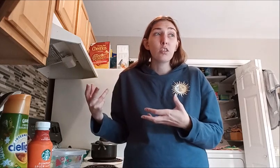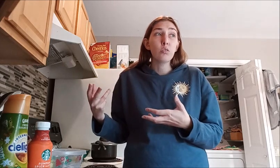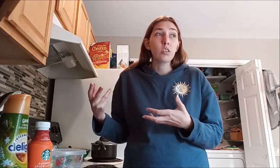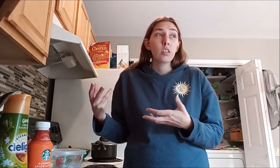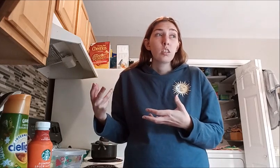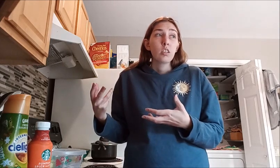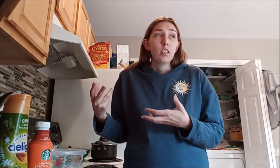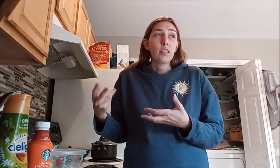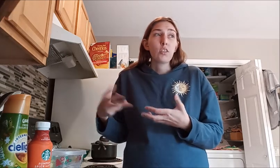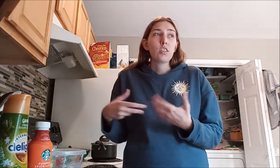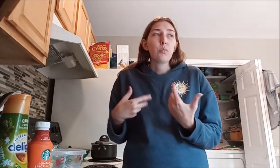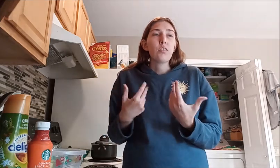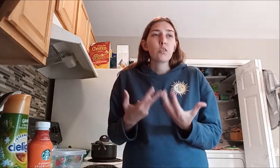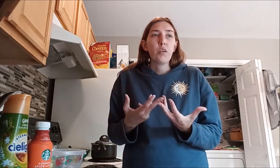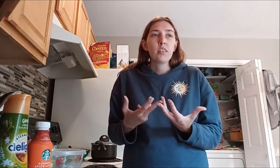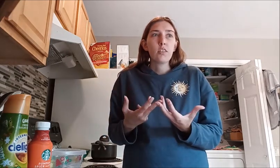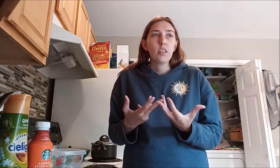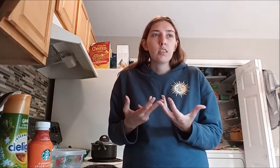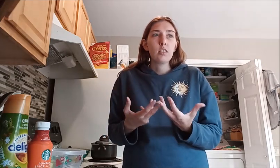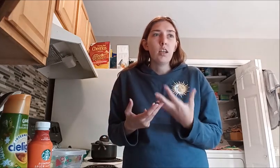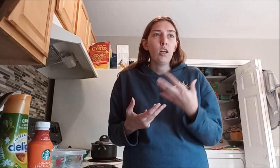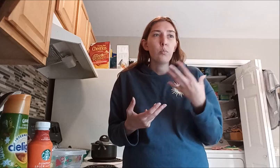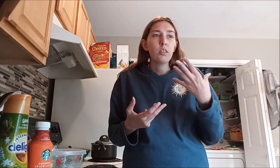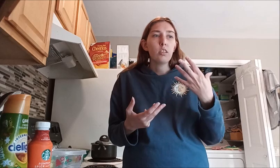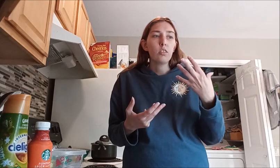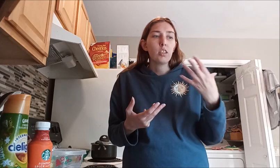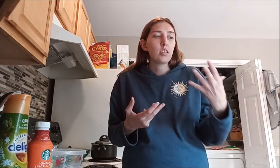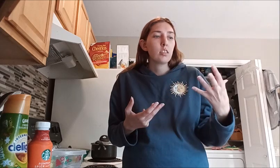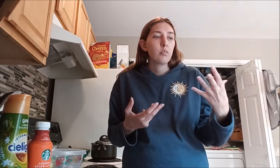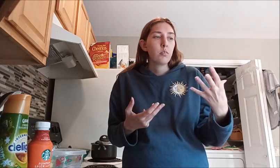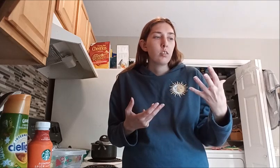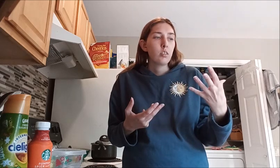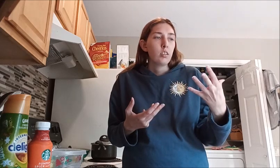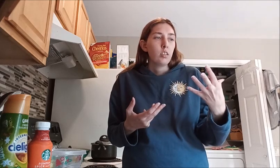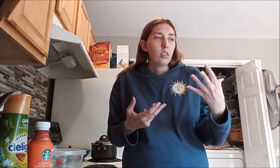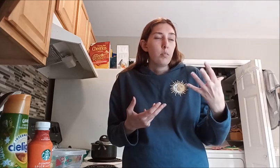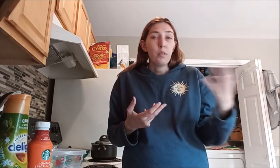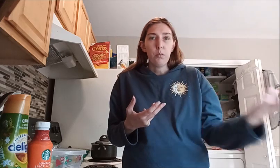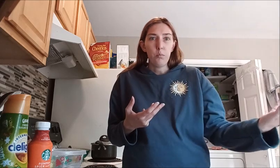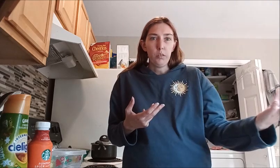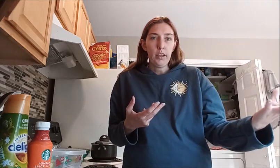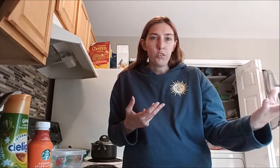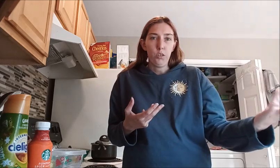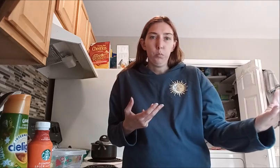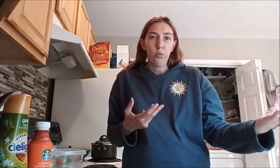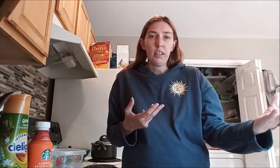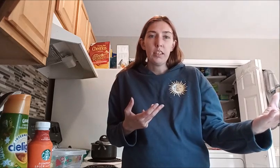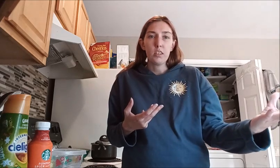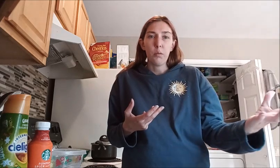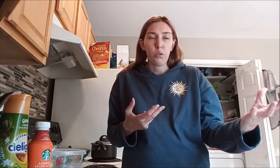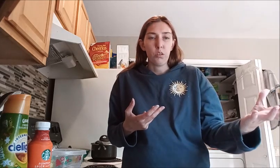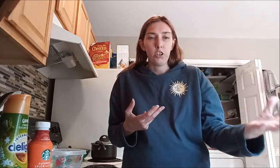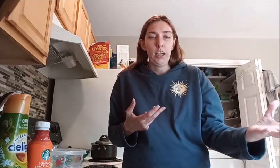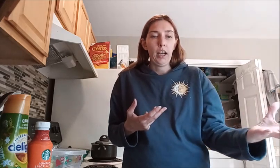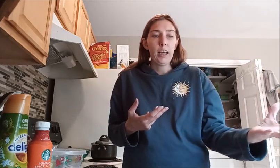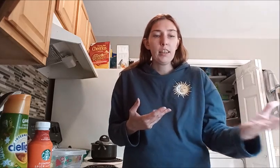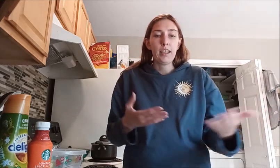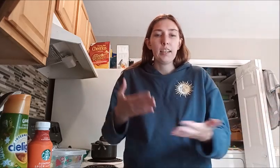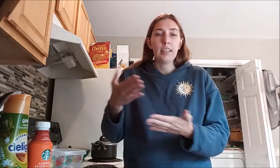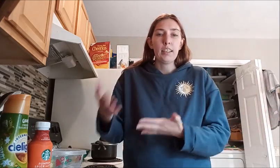used, like, for example, if there's price increases to help increase minimum wage for employees, no matter where you're at, I get it in